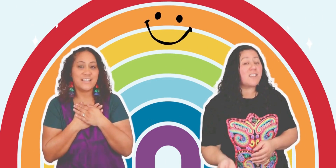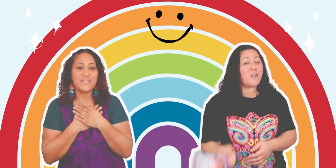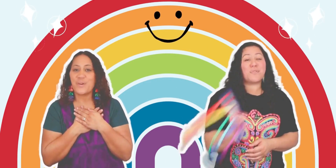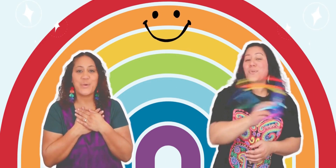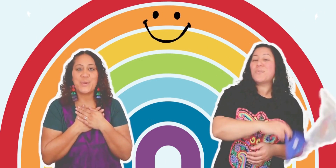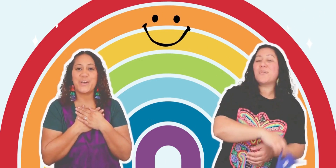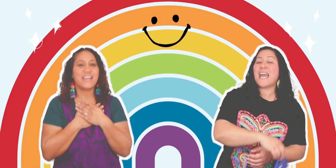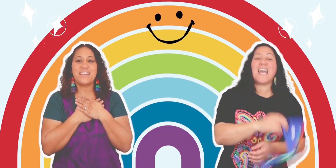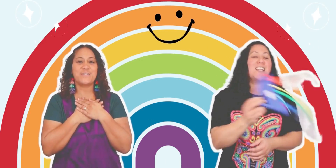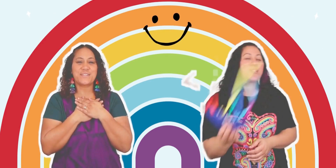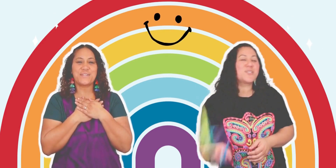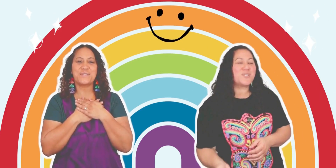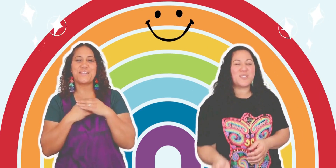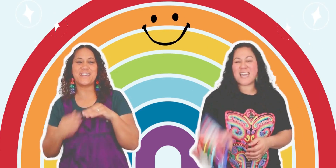of Uenuku.